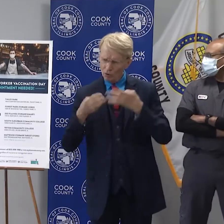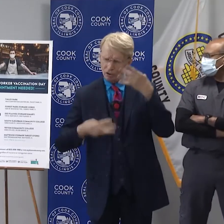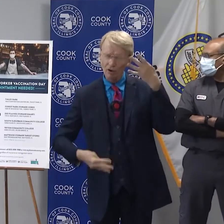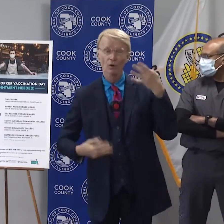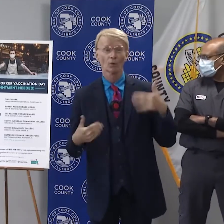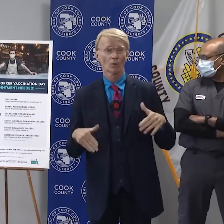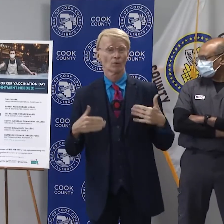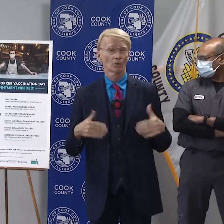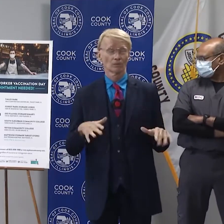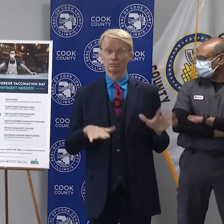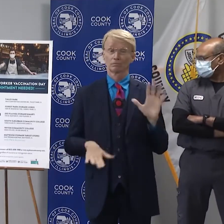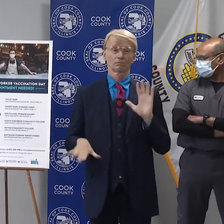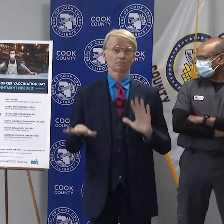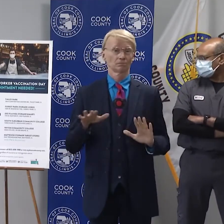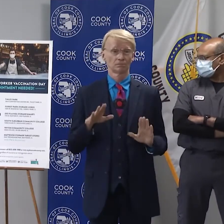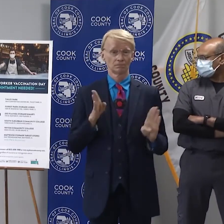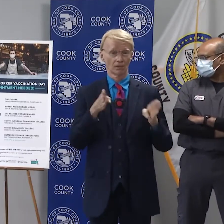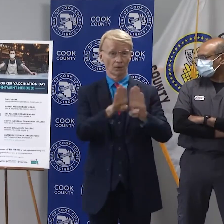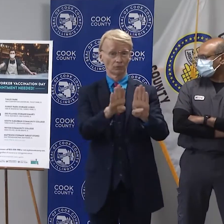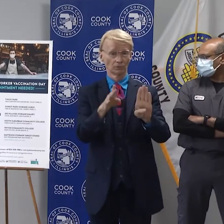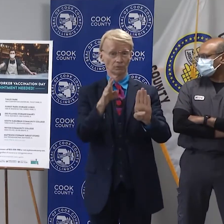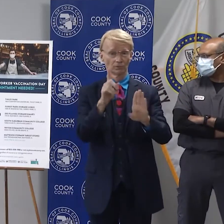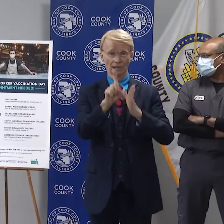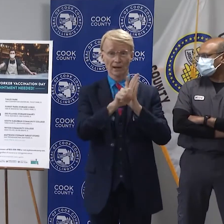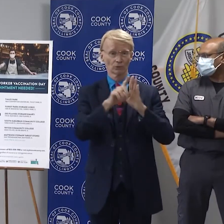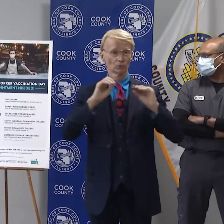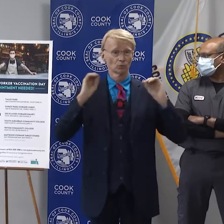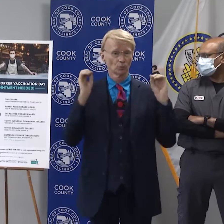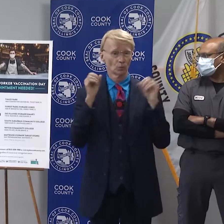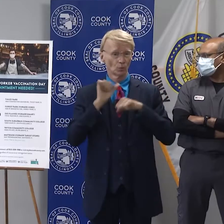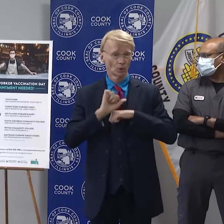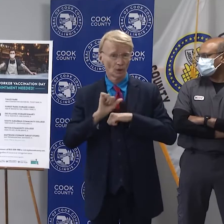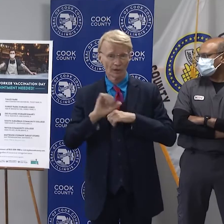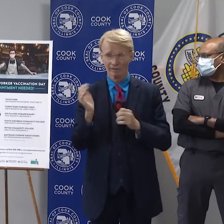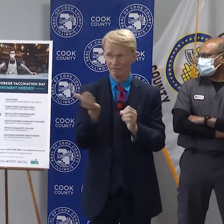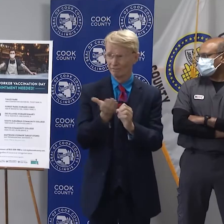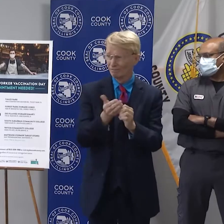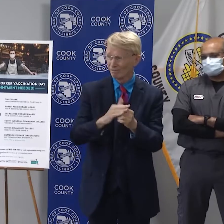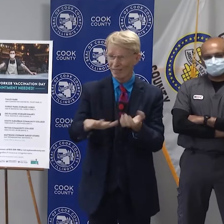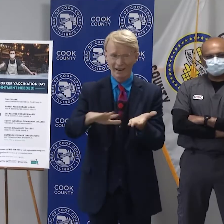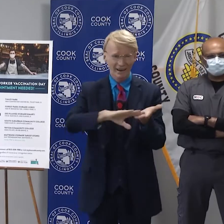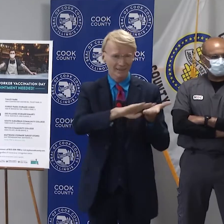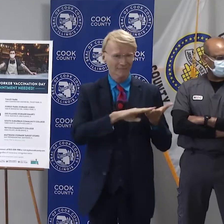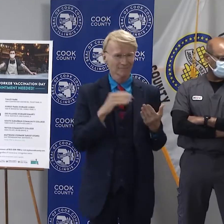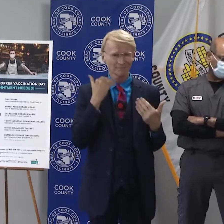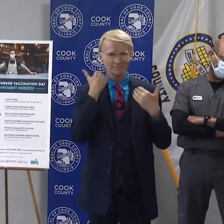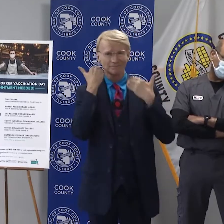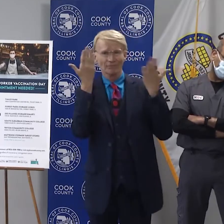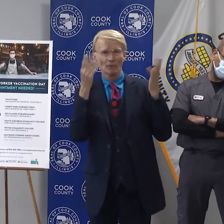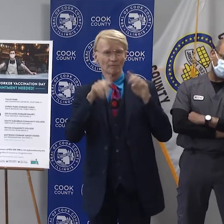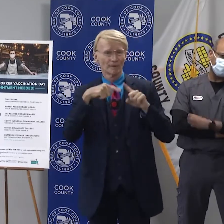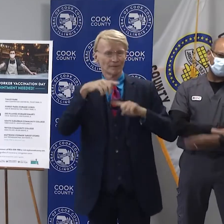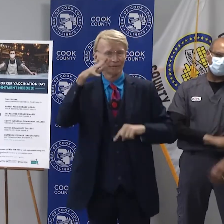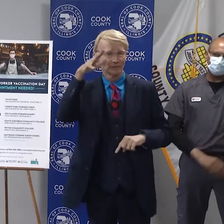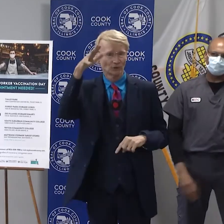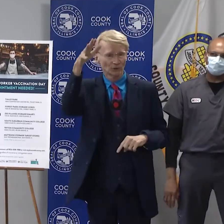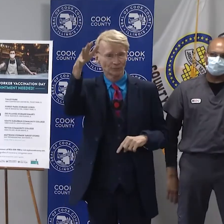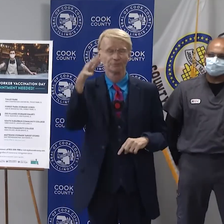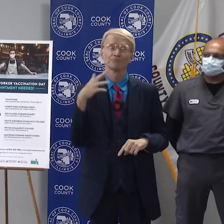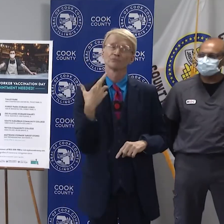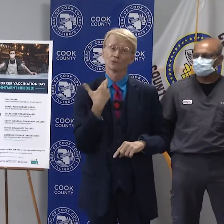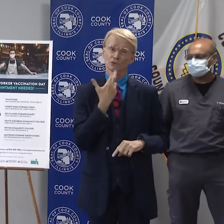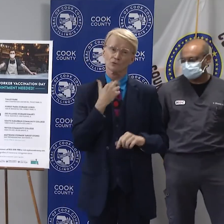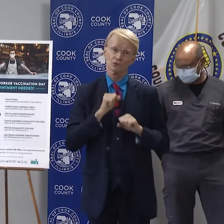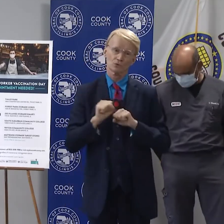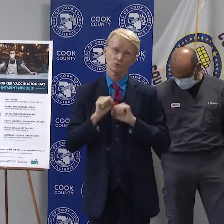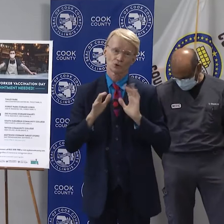Even as hours were cut, doors were closed, and their own livelihoods were in jeopardy, our restaurant workers